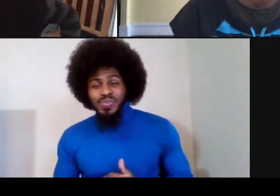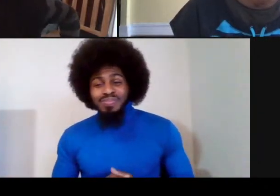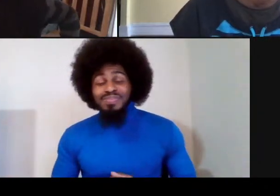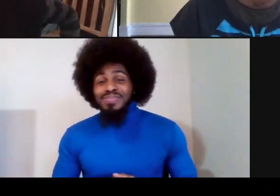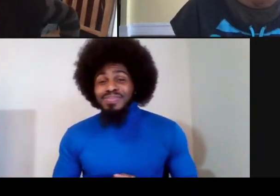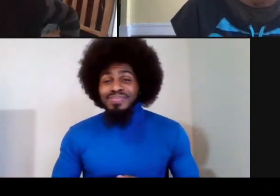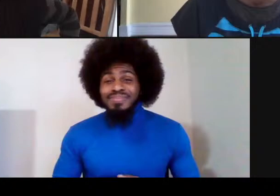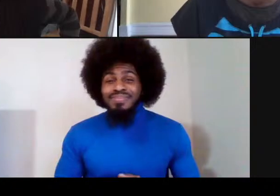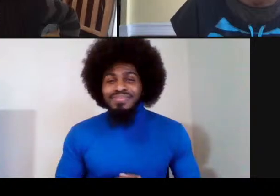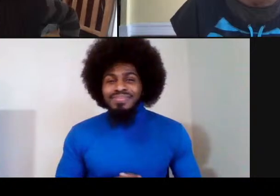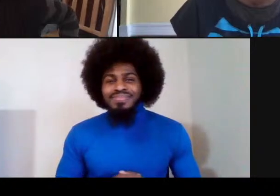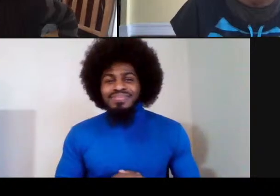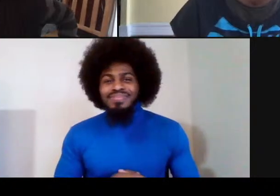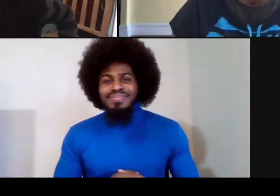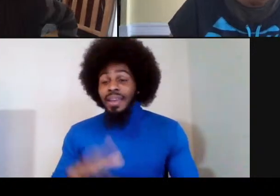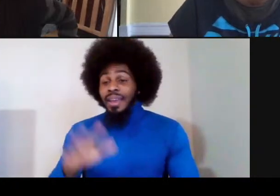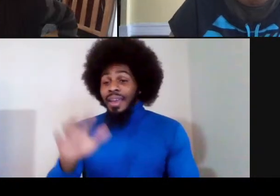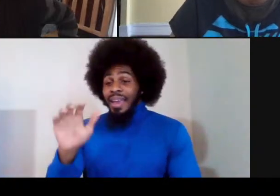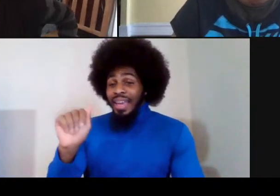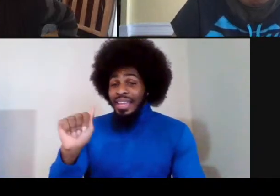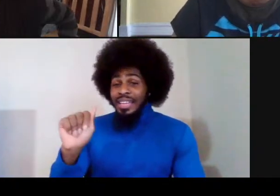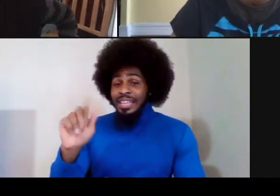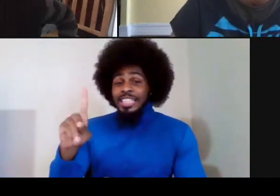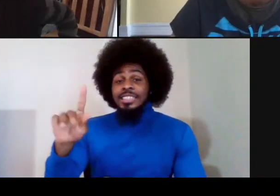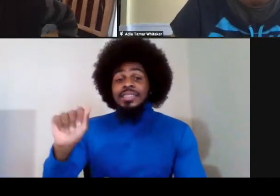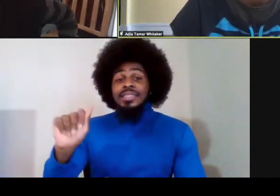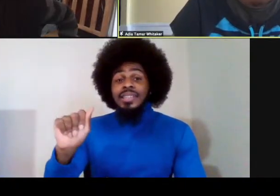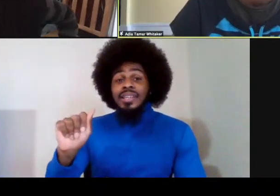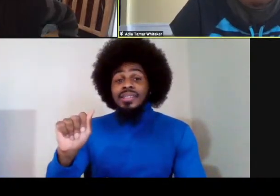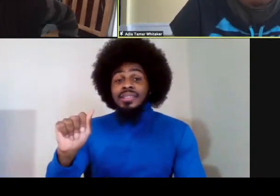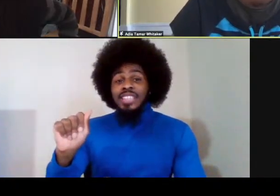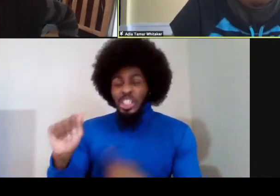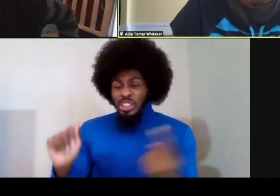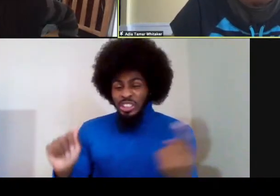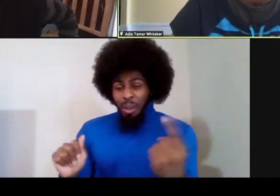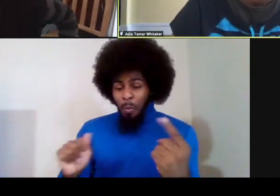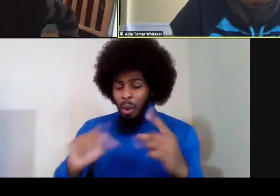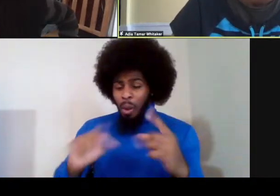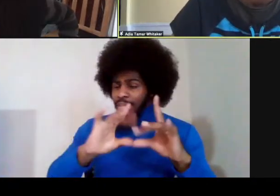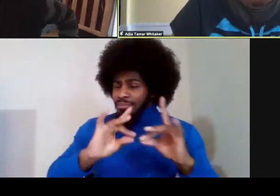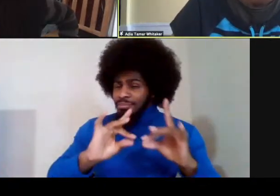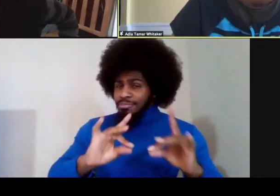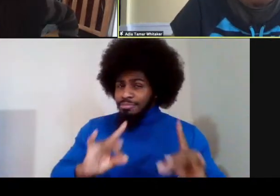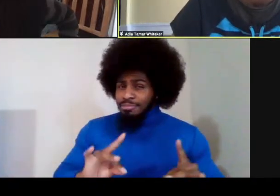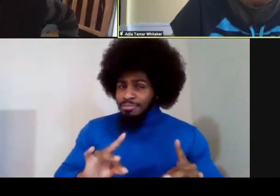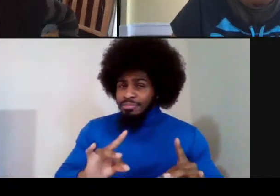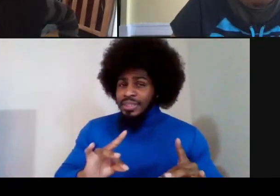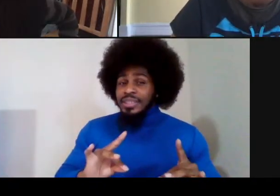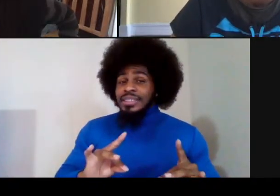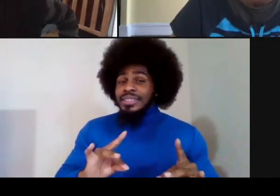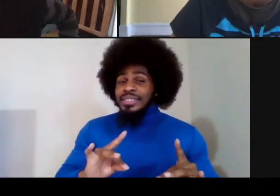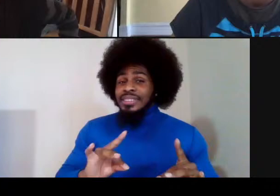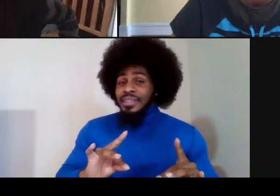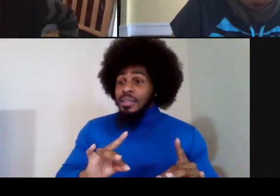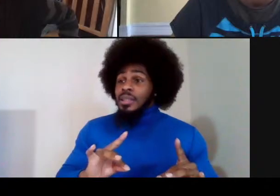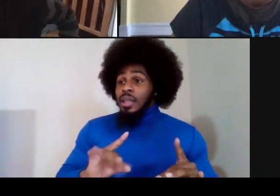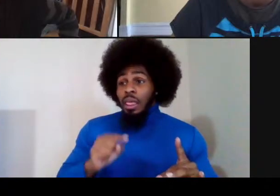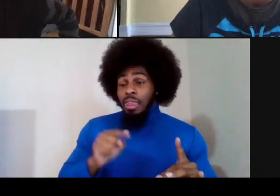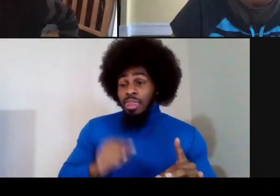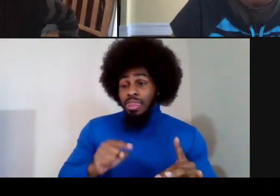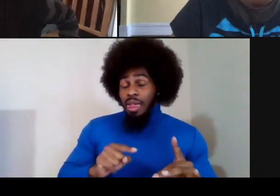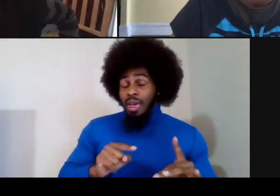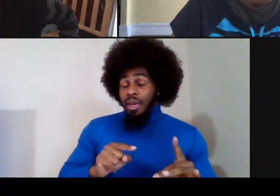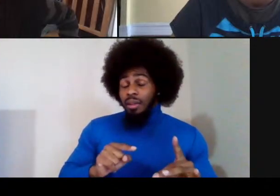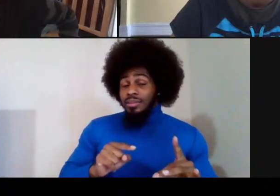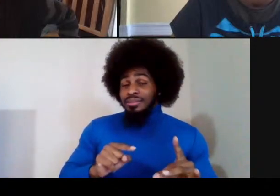look in the chat. But Adia, somebody, yes, ma'am, gave you an equally big compliment